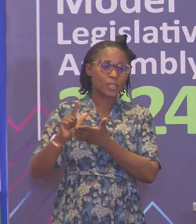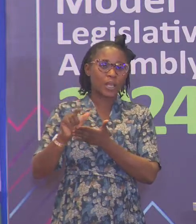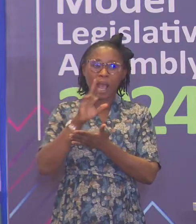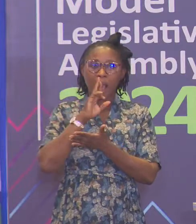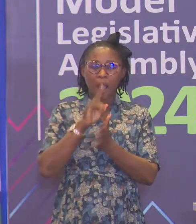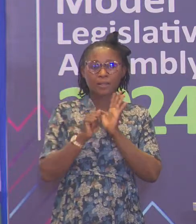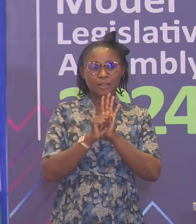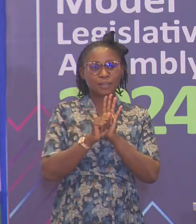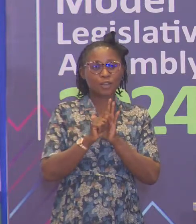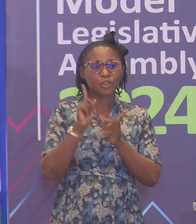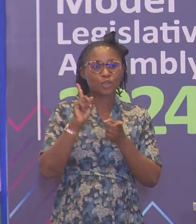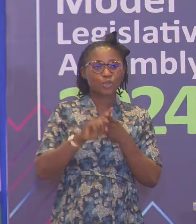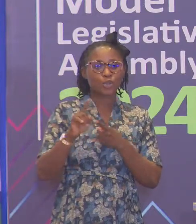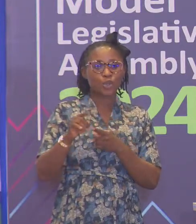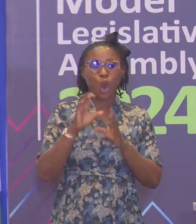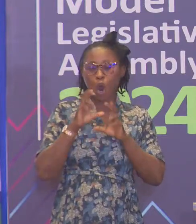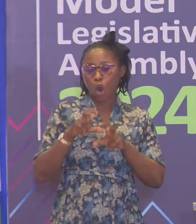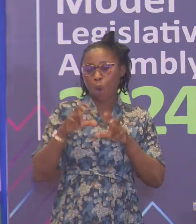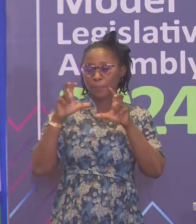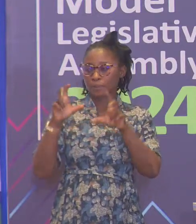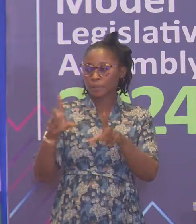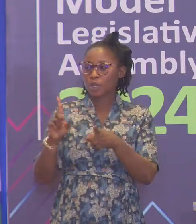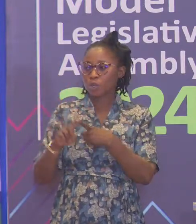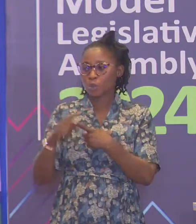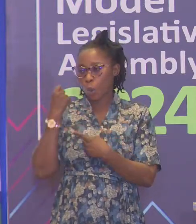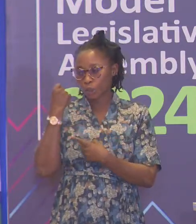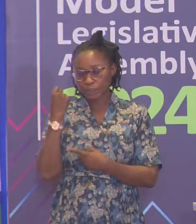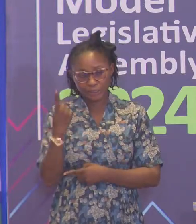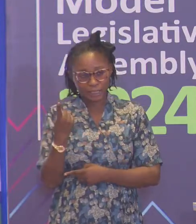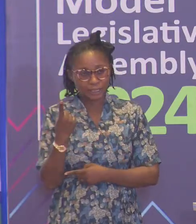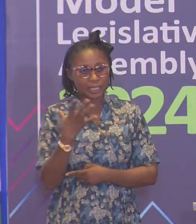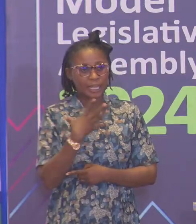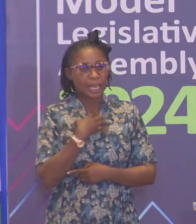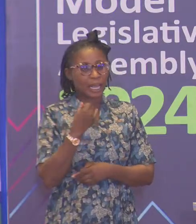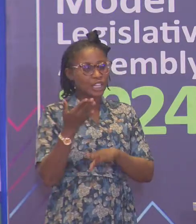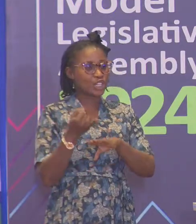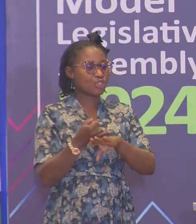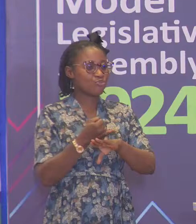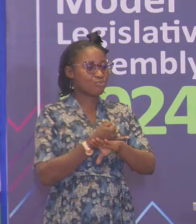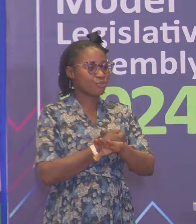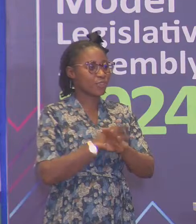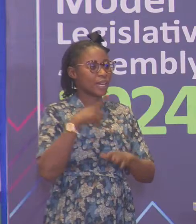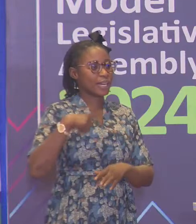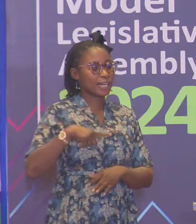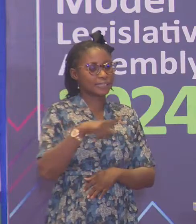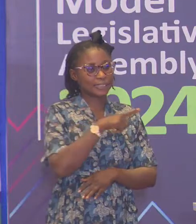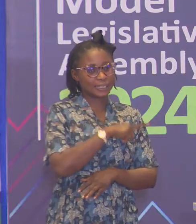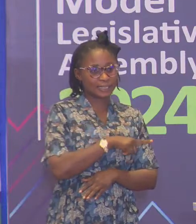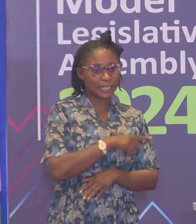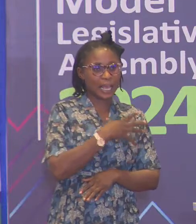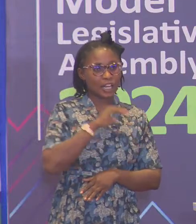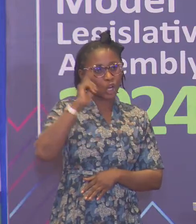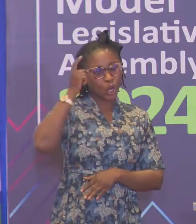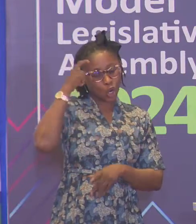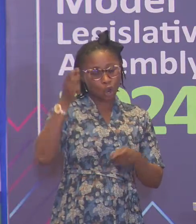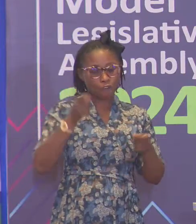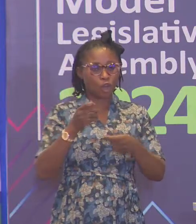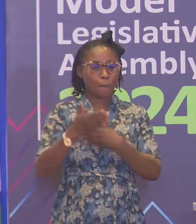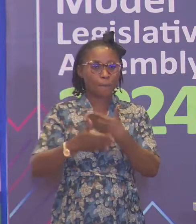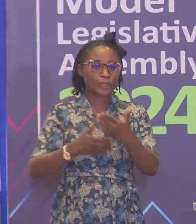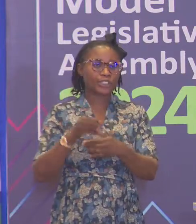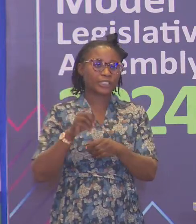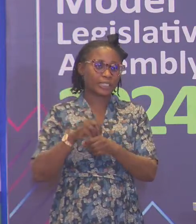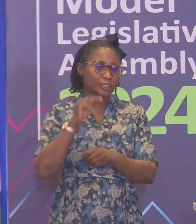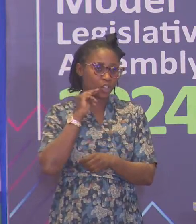testament to your commitment to understanding and improving the legislative and governance process in